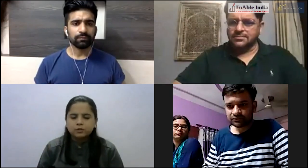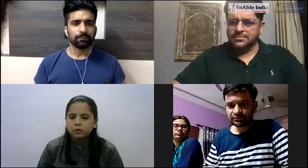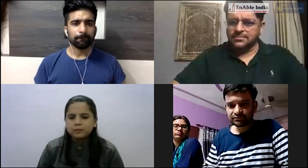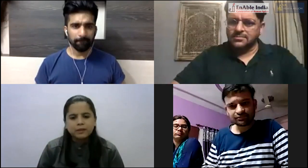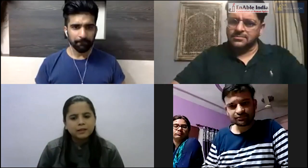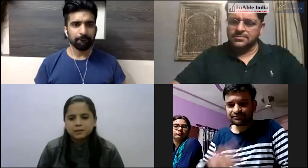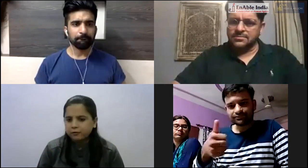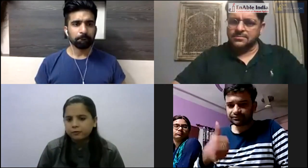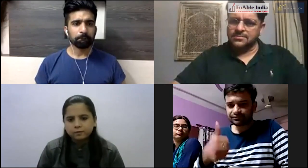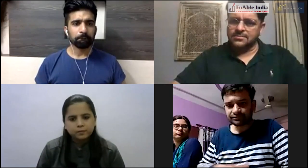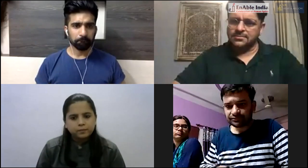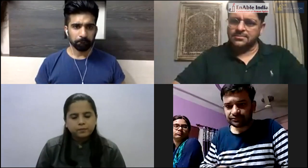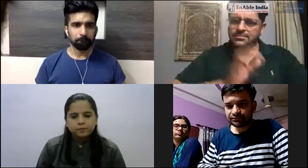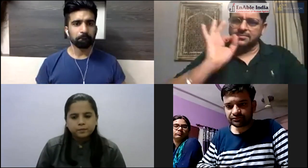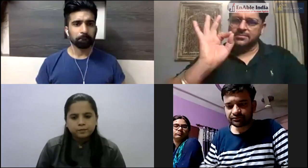yes. Dr. I'm saying it's safe.